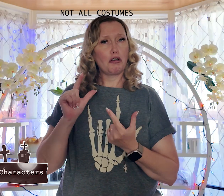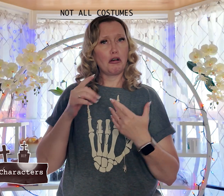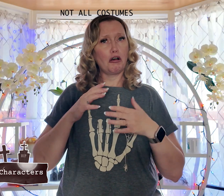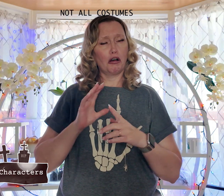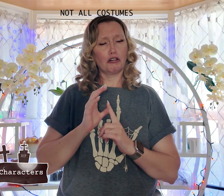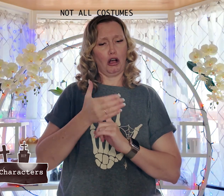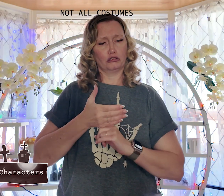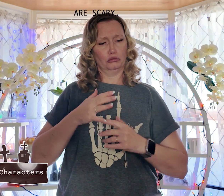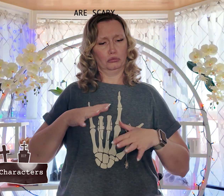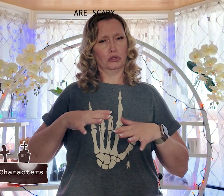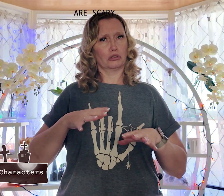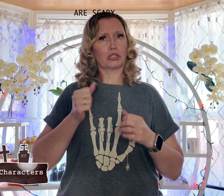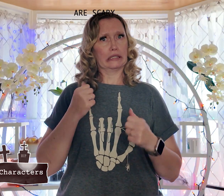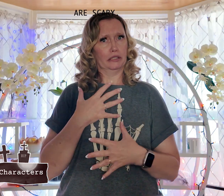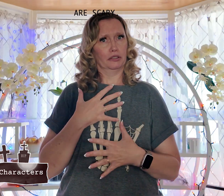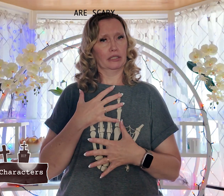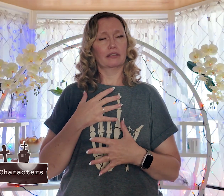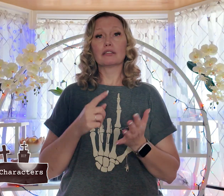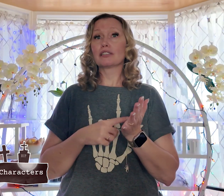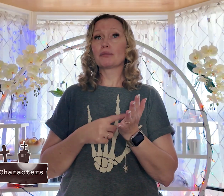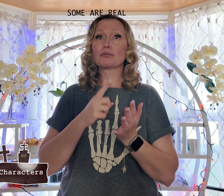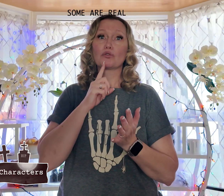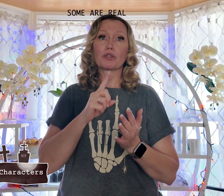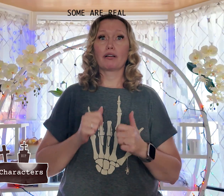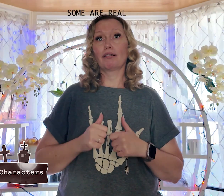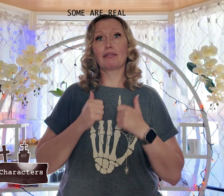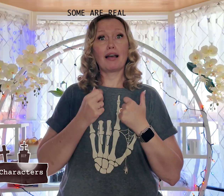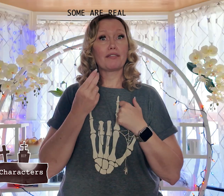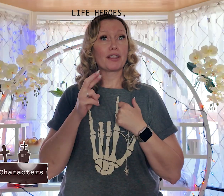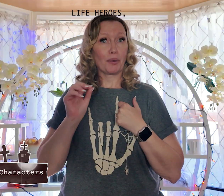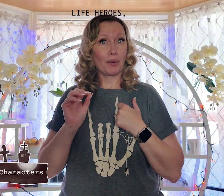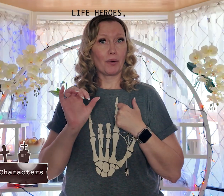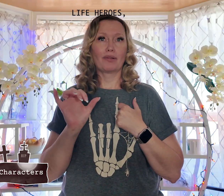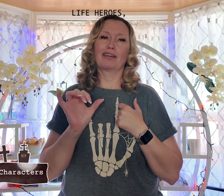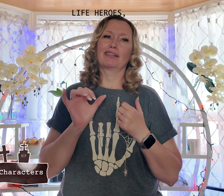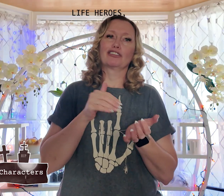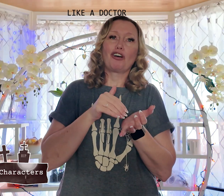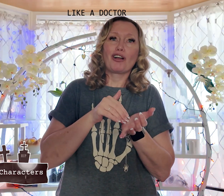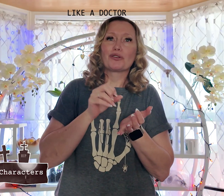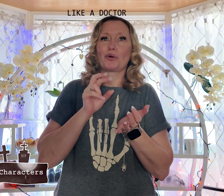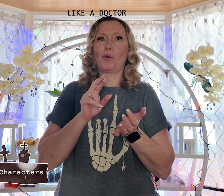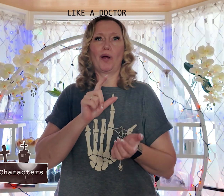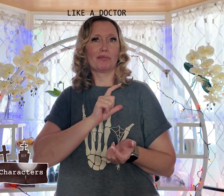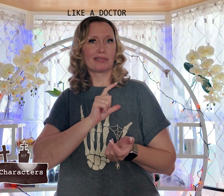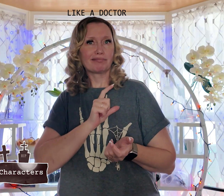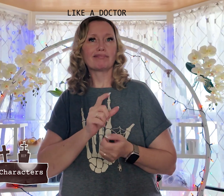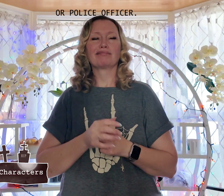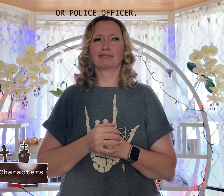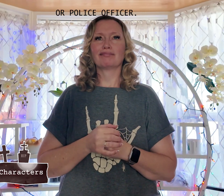all costumes are scary. Some are real-life heroes like a doctor or a